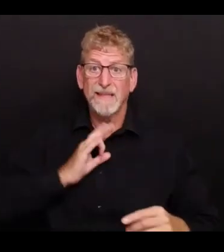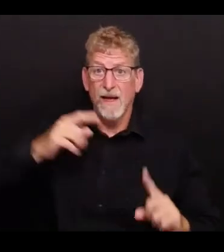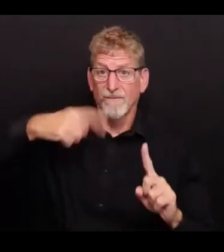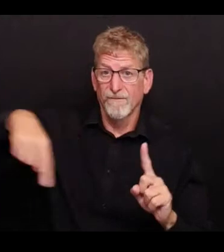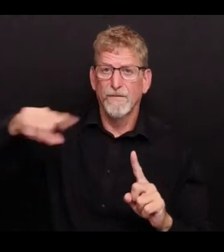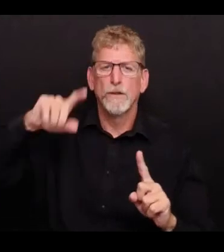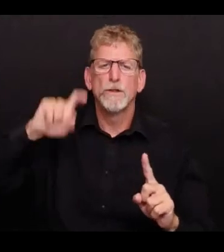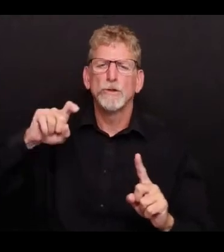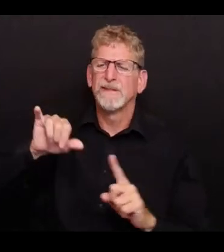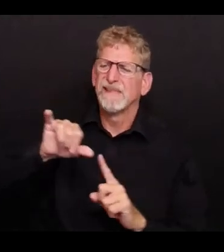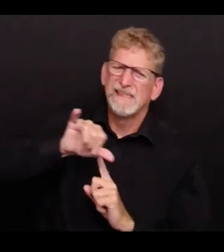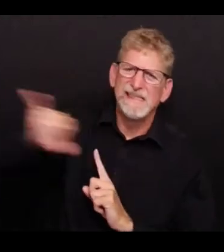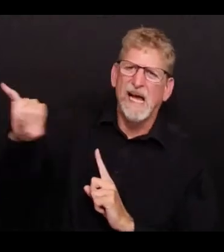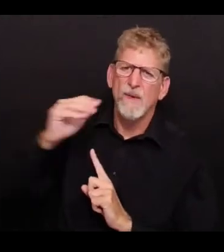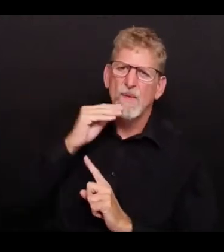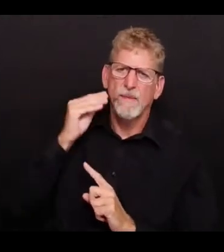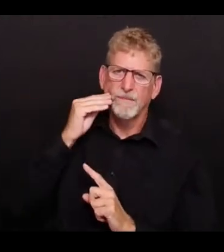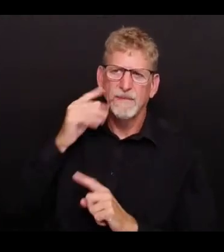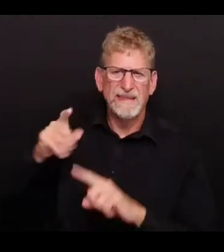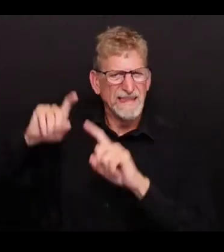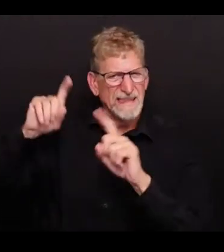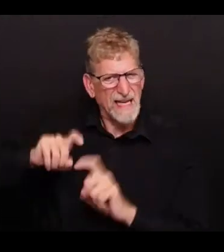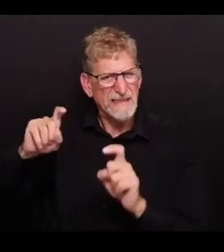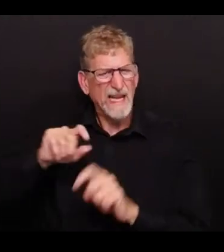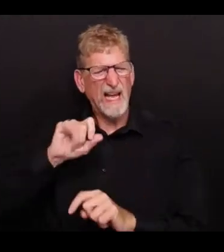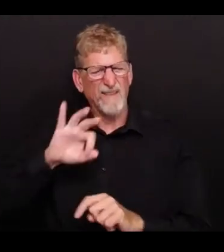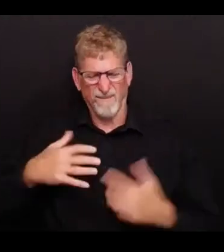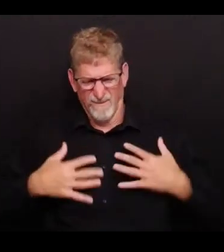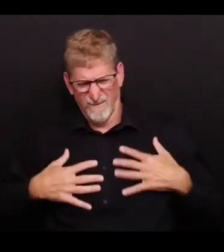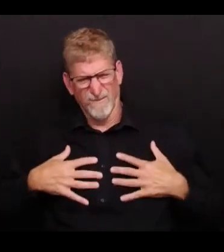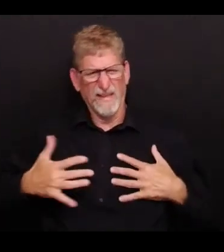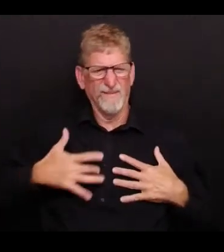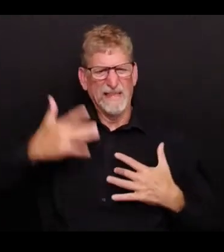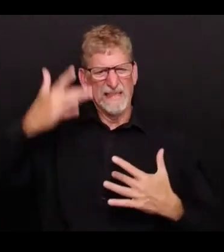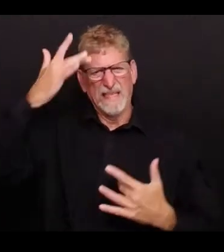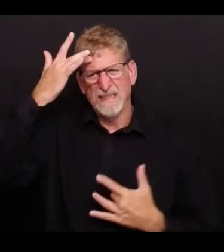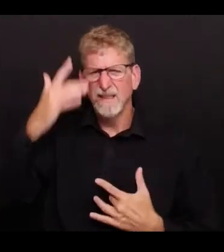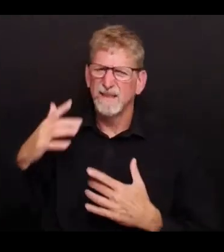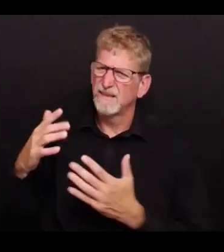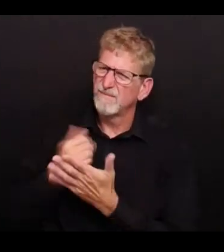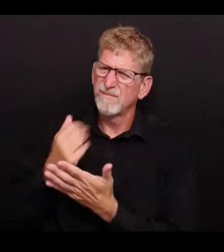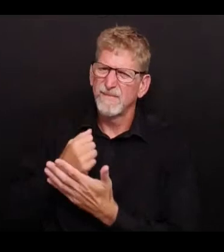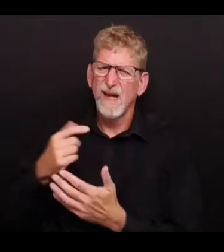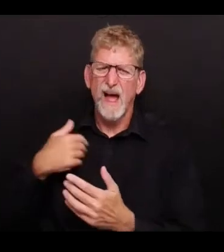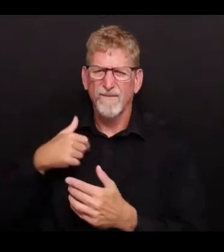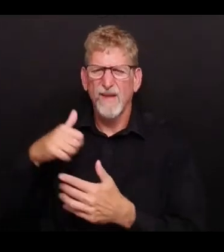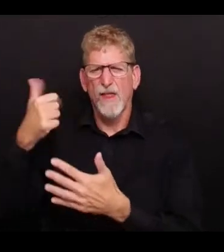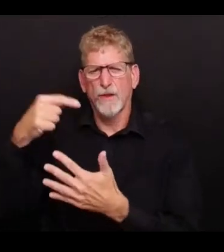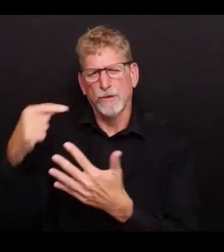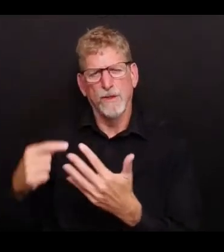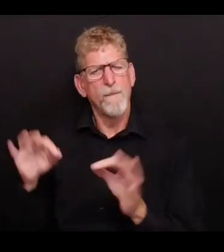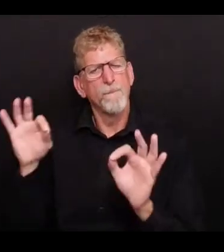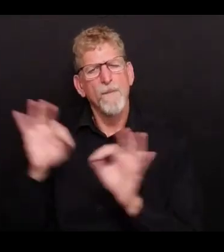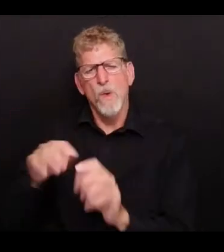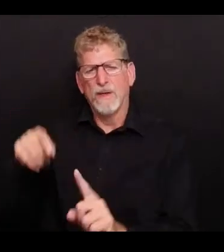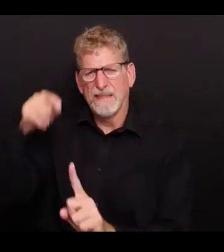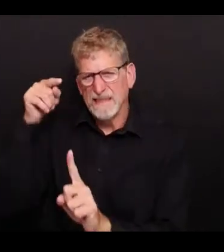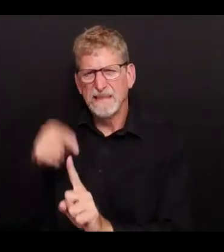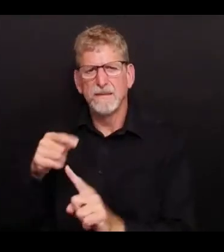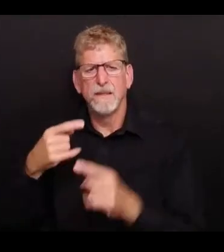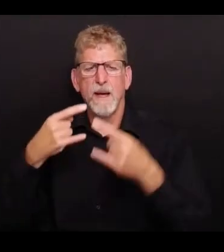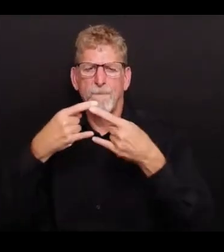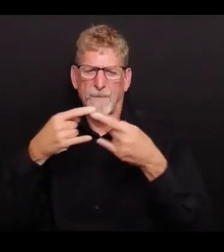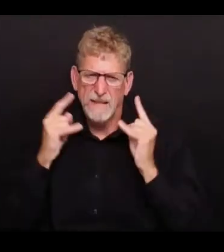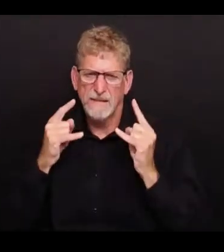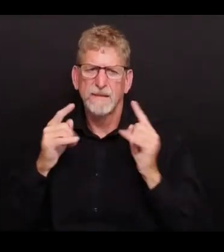these messages many times before, but I want to focus just a bit more on the masking recommendation today. This is the basic